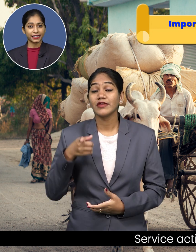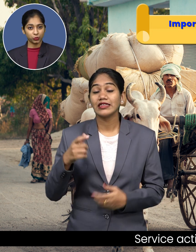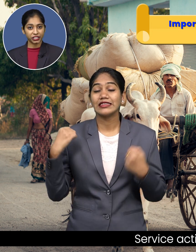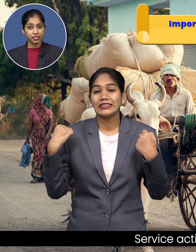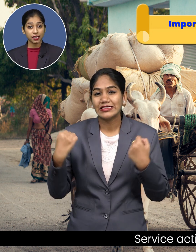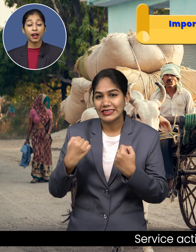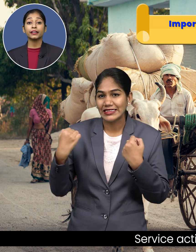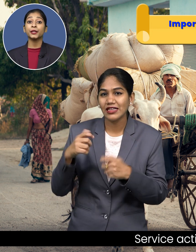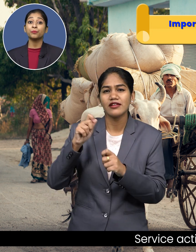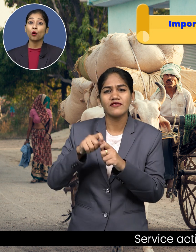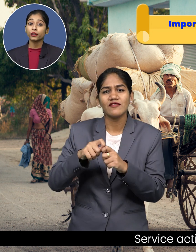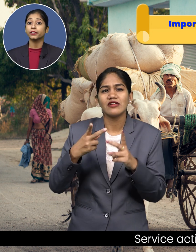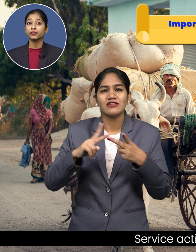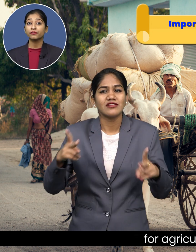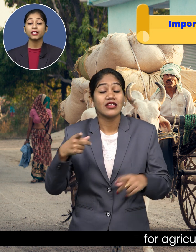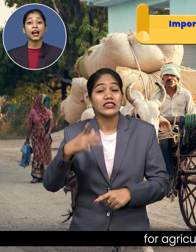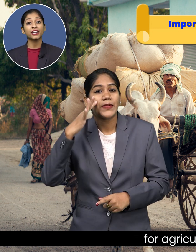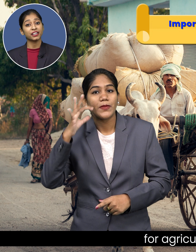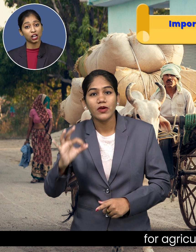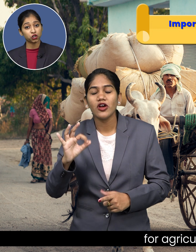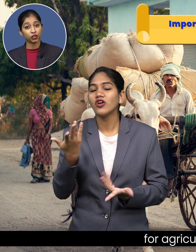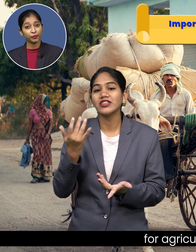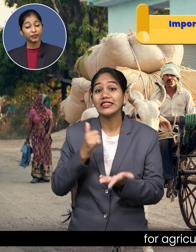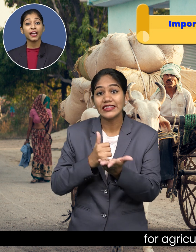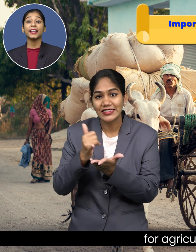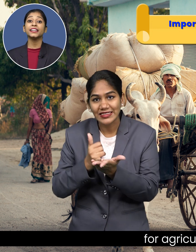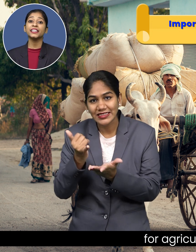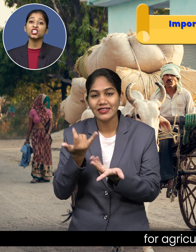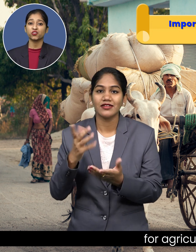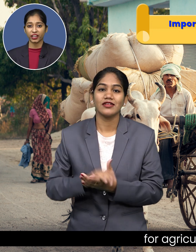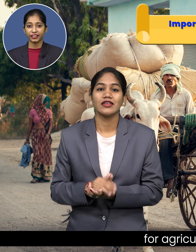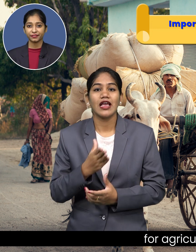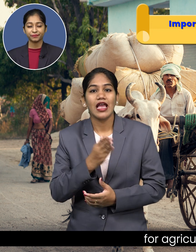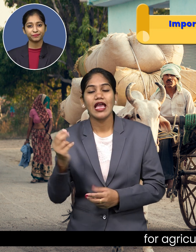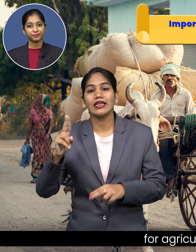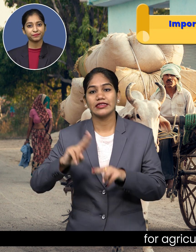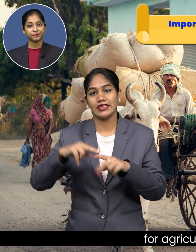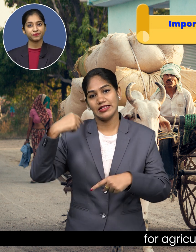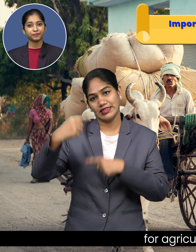Service activities are important for agriculture and industry.